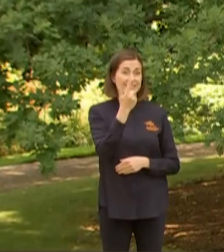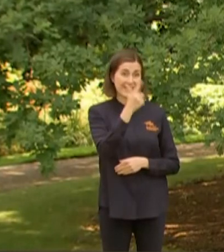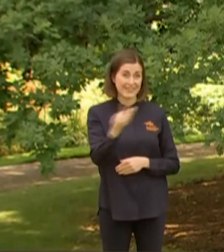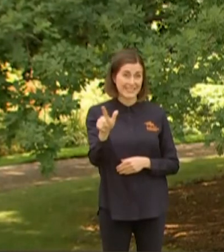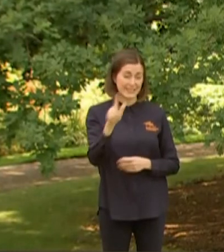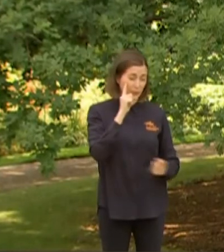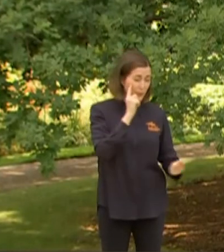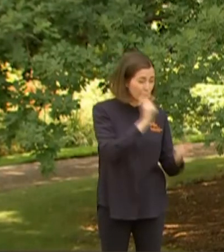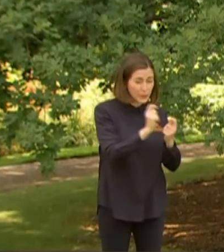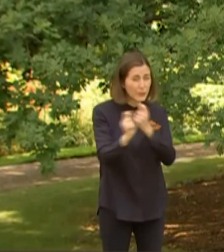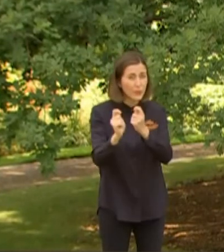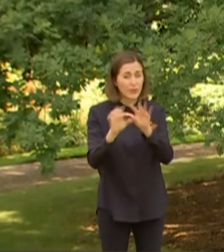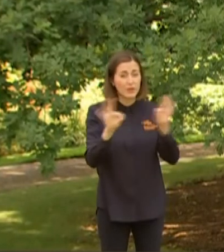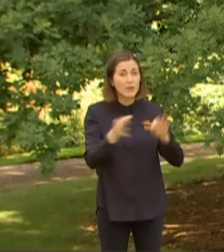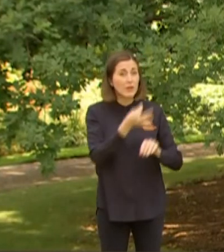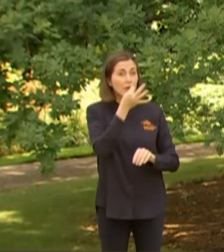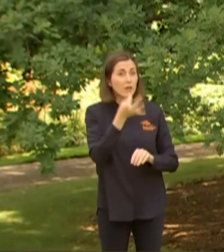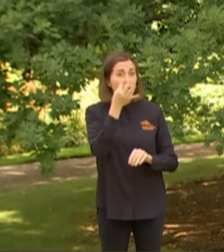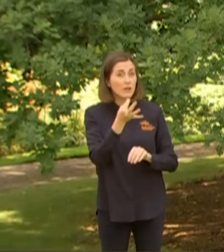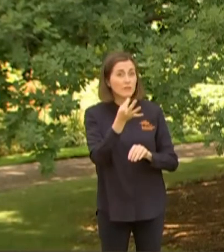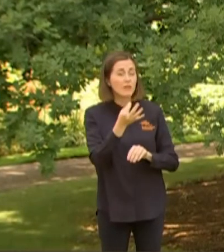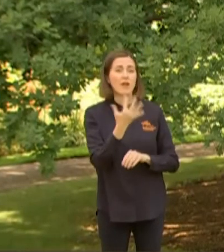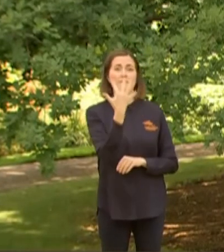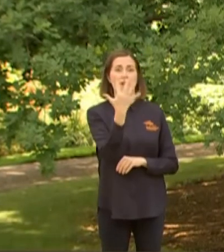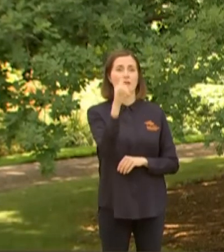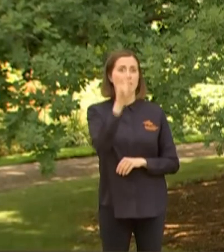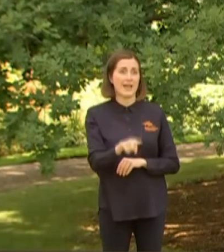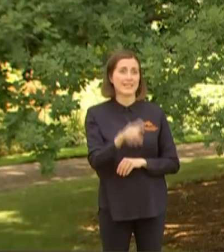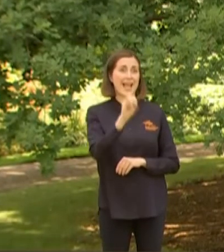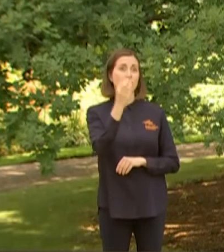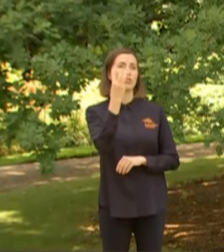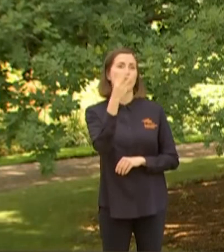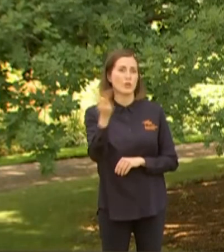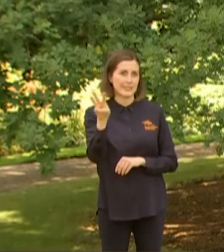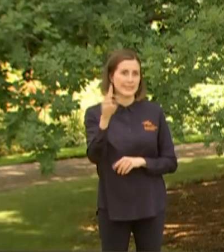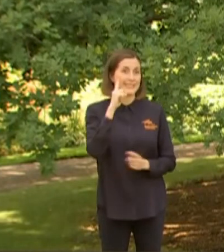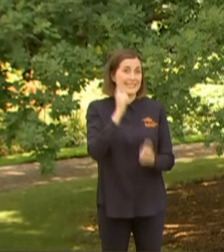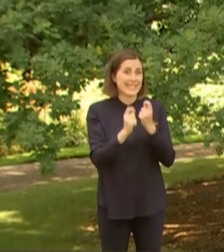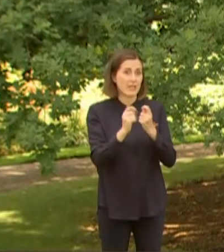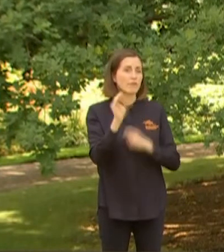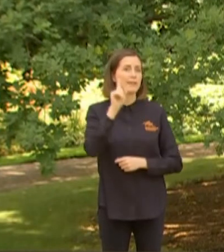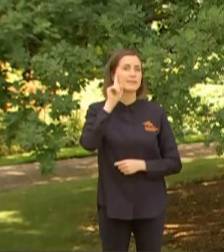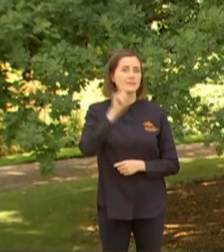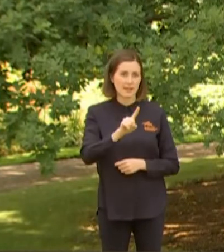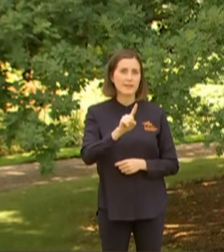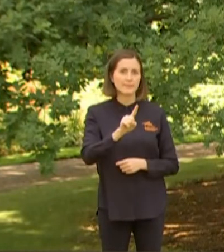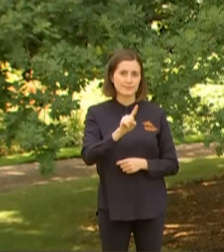3,574,270, which is 5,030 test results since yesterday.